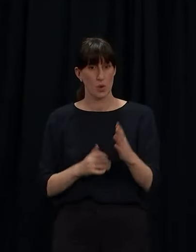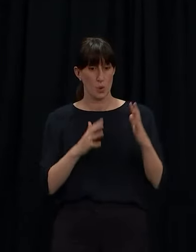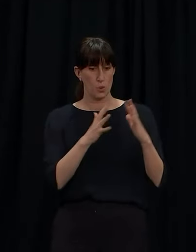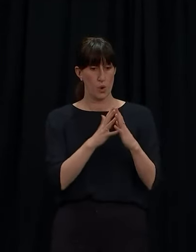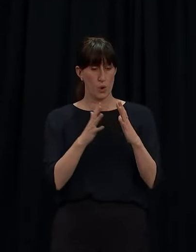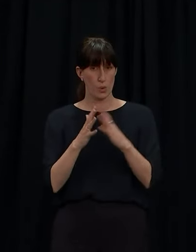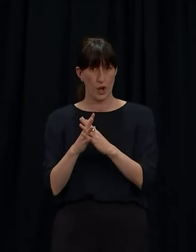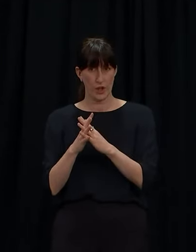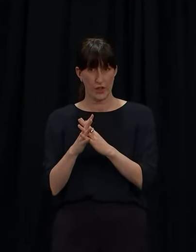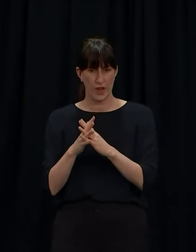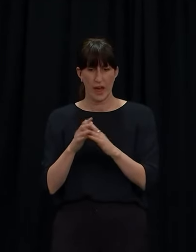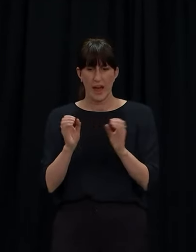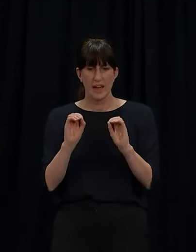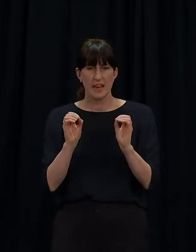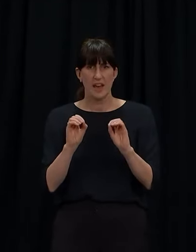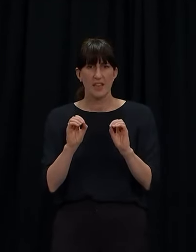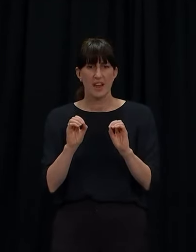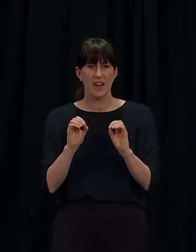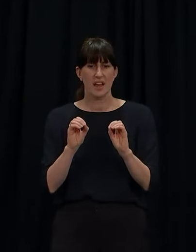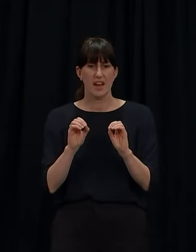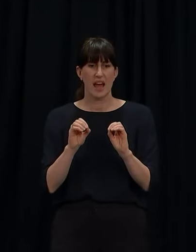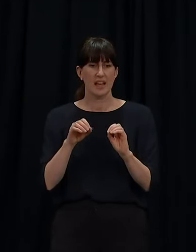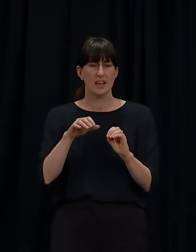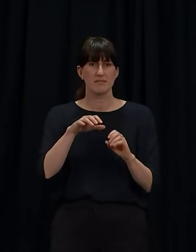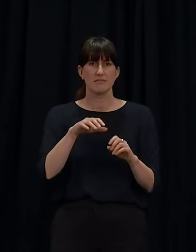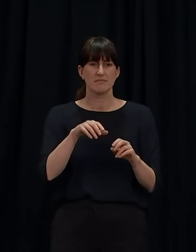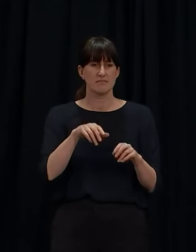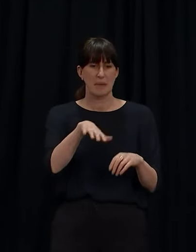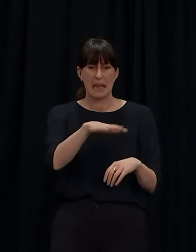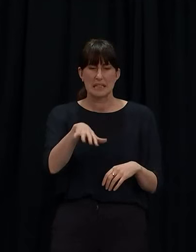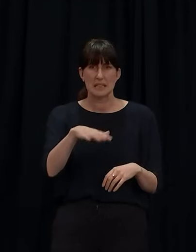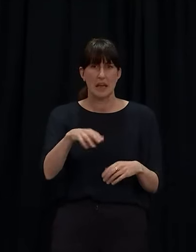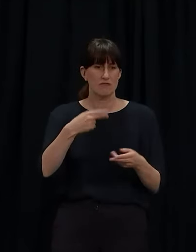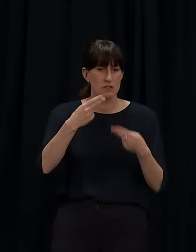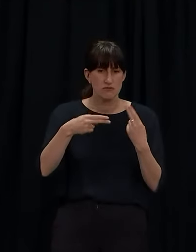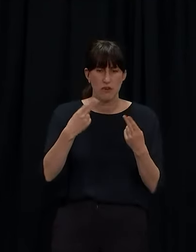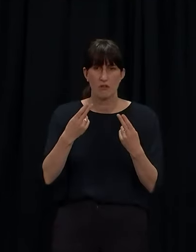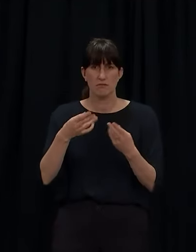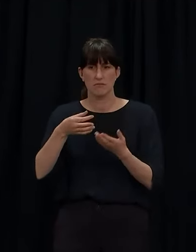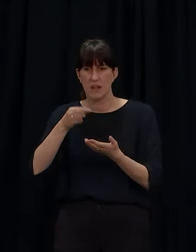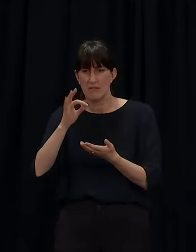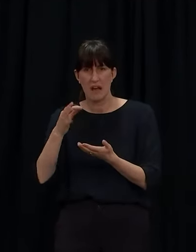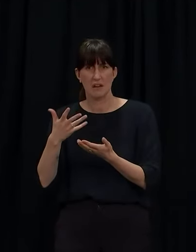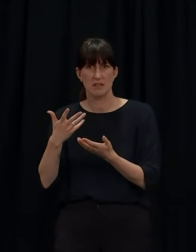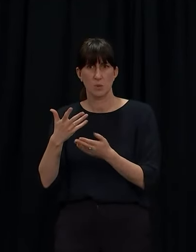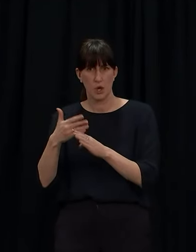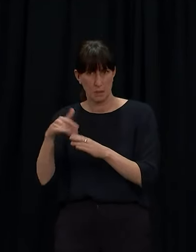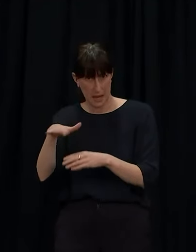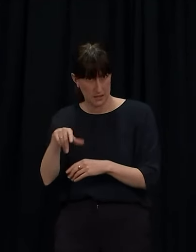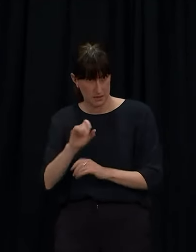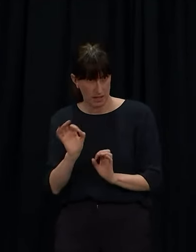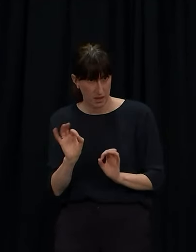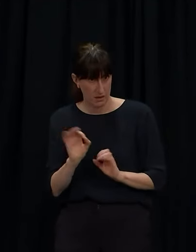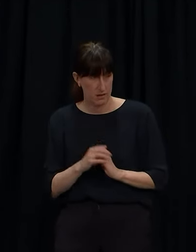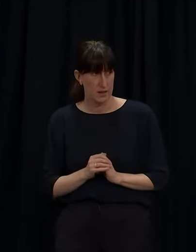in Warkworth as yet? They're not gone anywhere? They're still working through with that case, is my understanding.